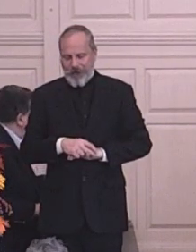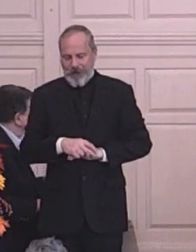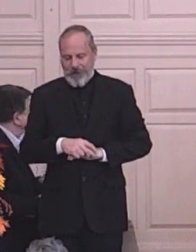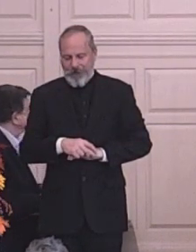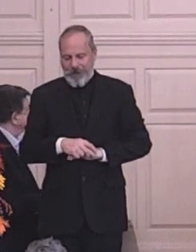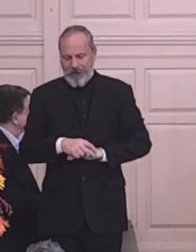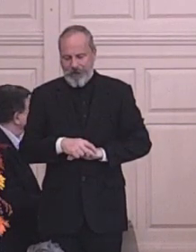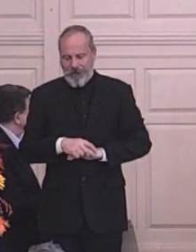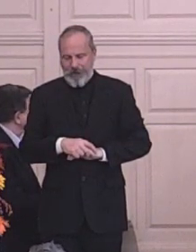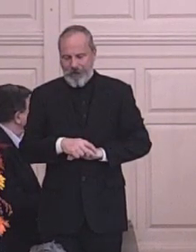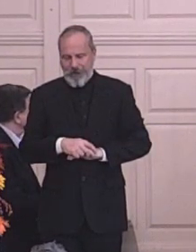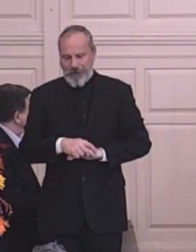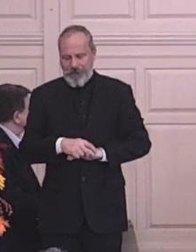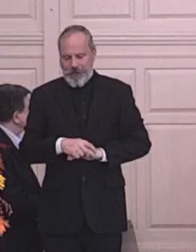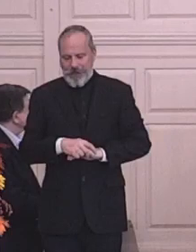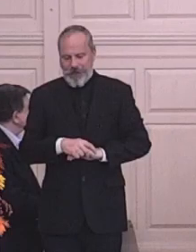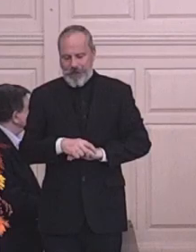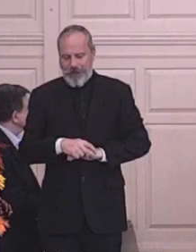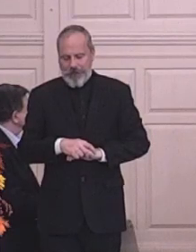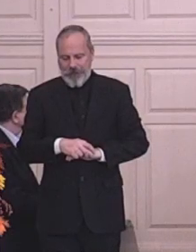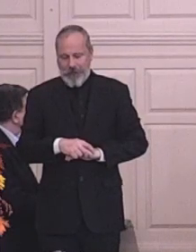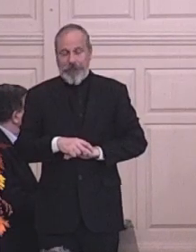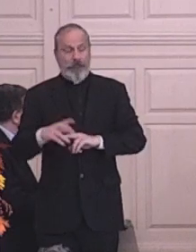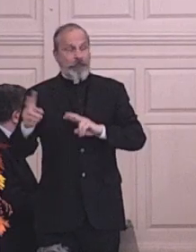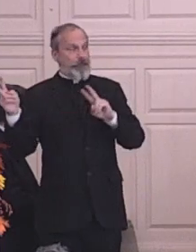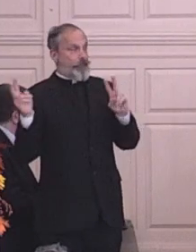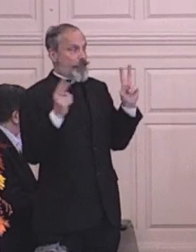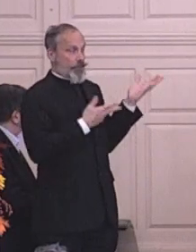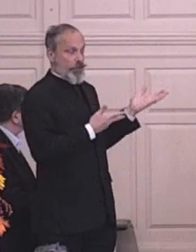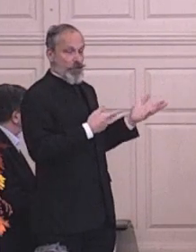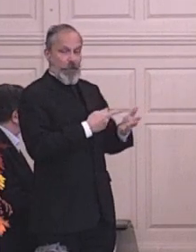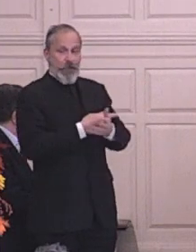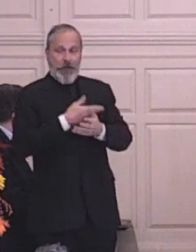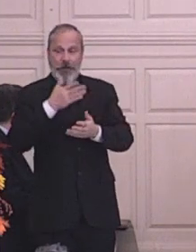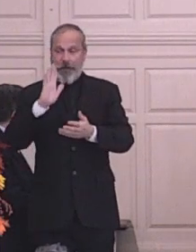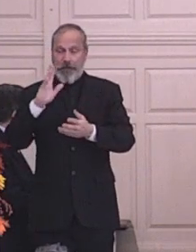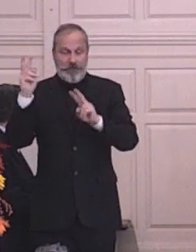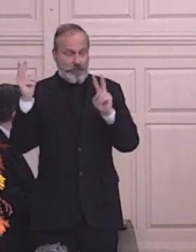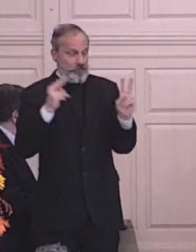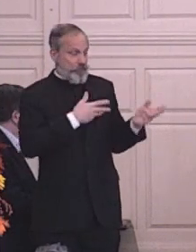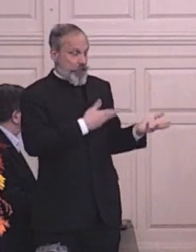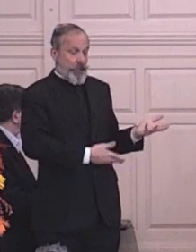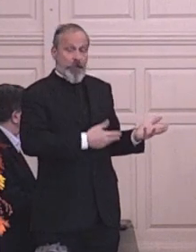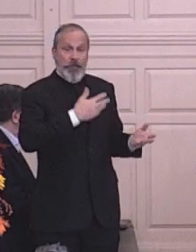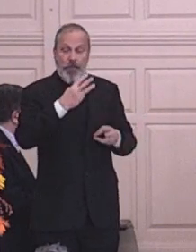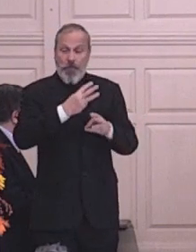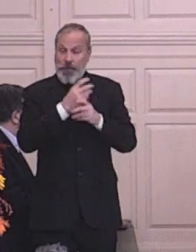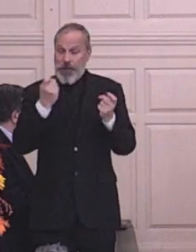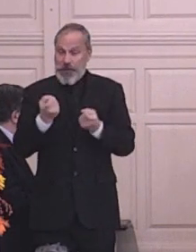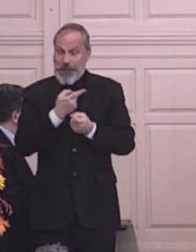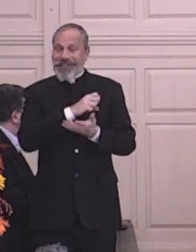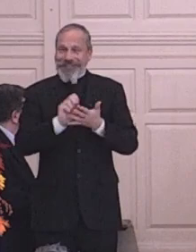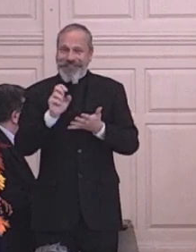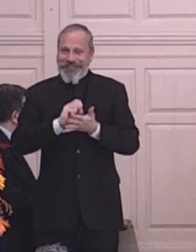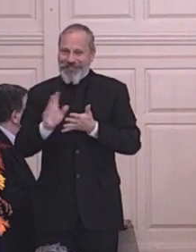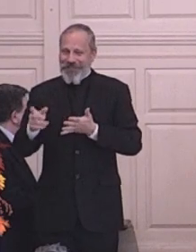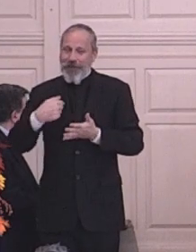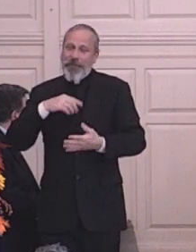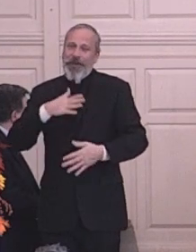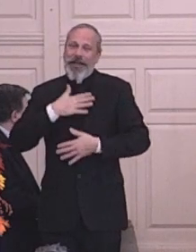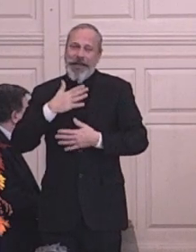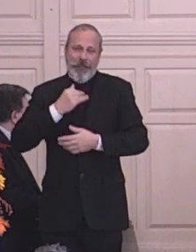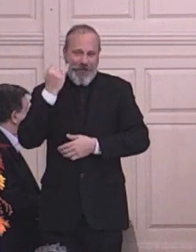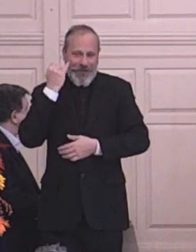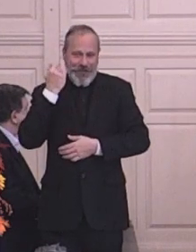Behold the Lamb of God. Behold him who takes away the sins of the